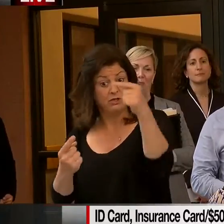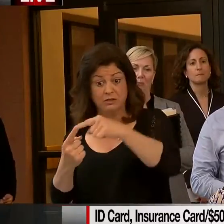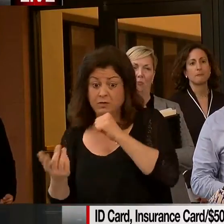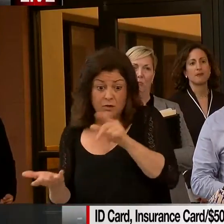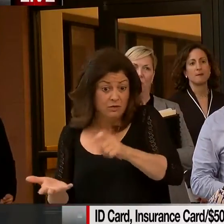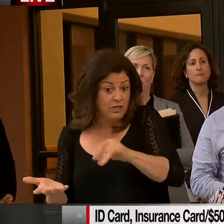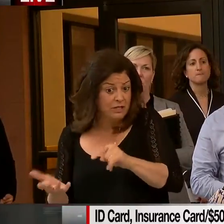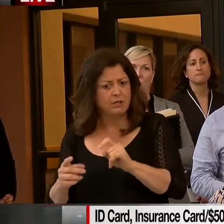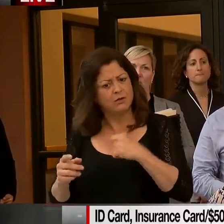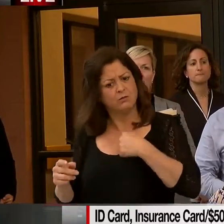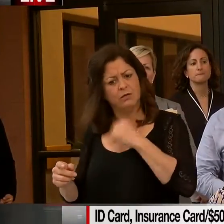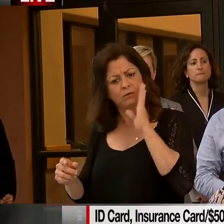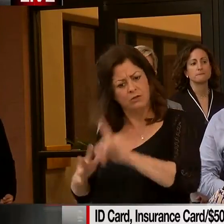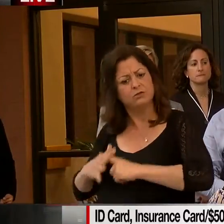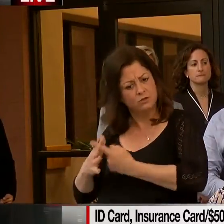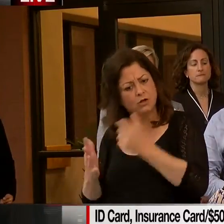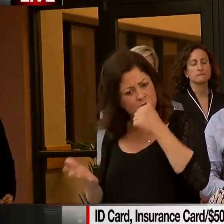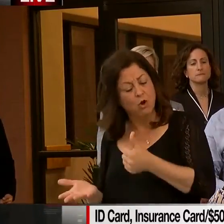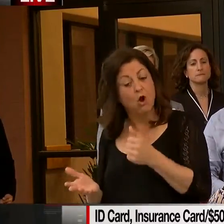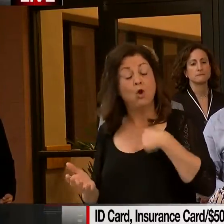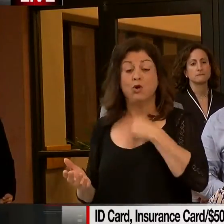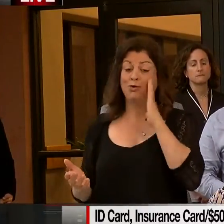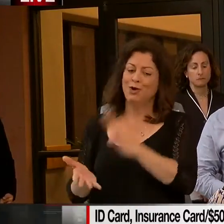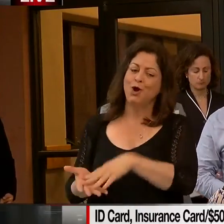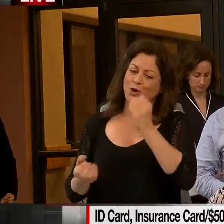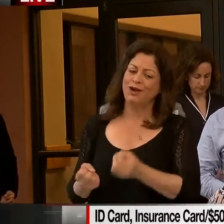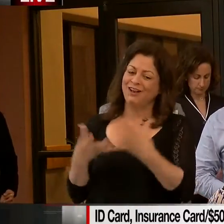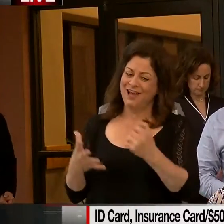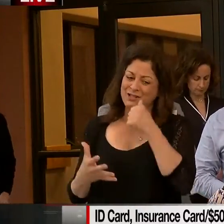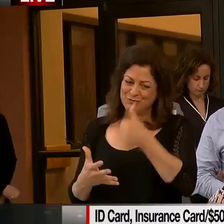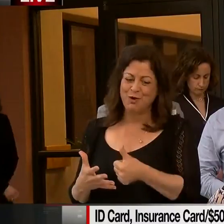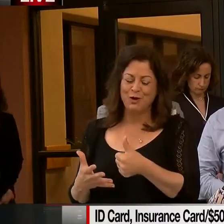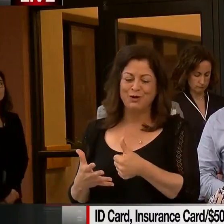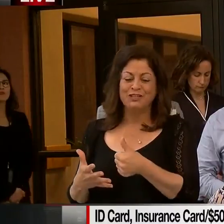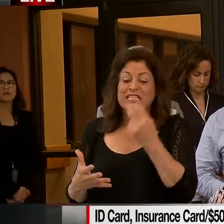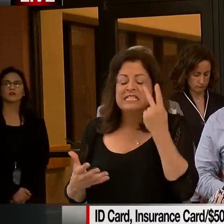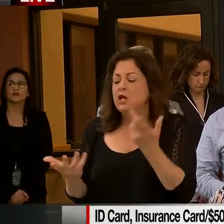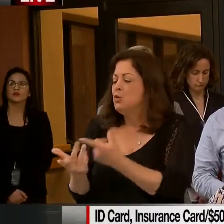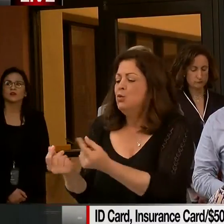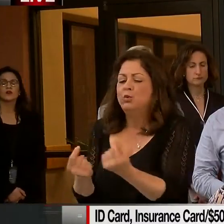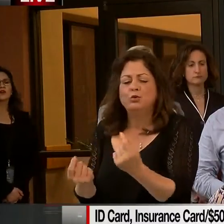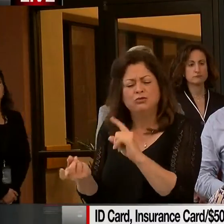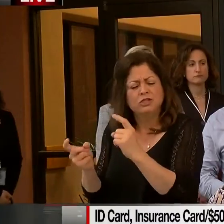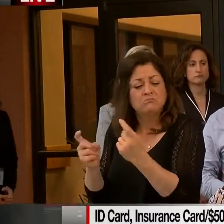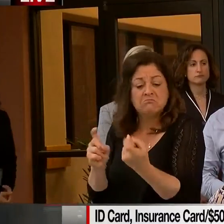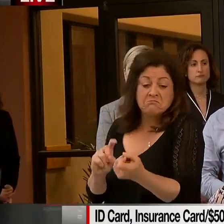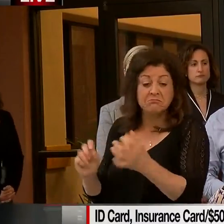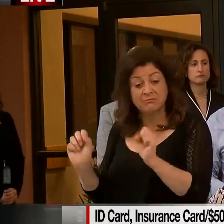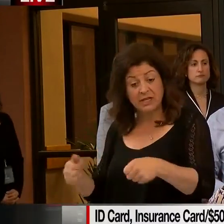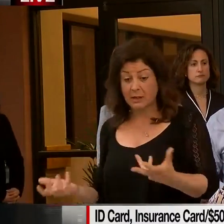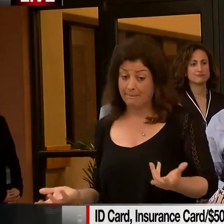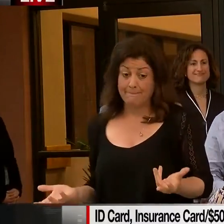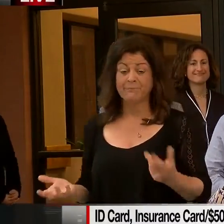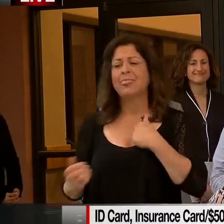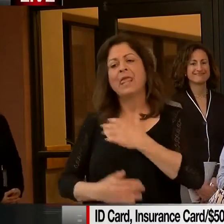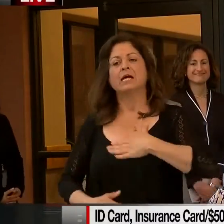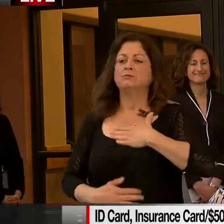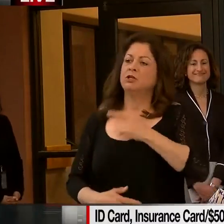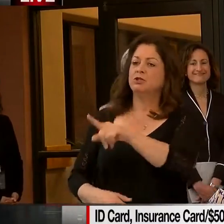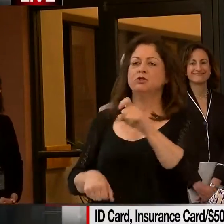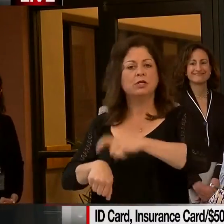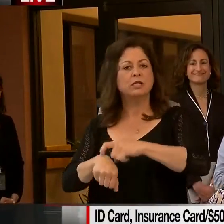start tomorrow, and we're gonna learn a lot of information tomorrow and see what kind of changes we need to we need to change to. But look, I appreciate your time. Jamie